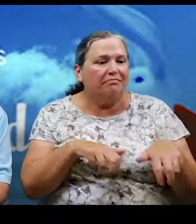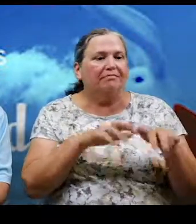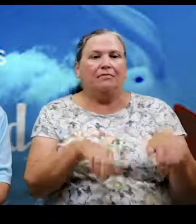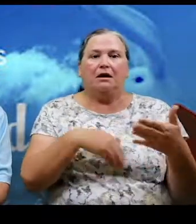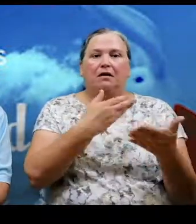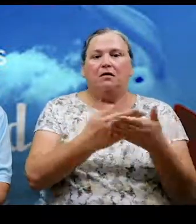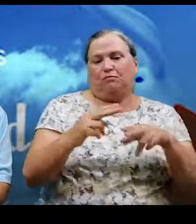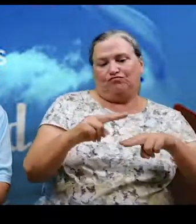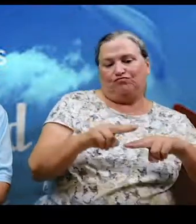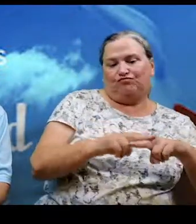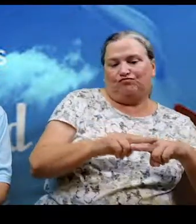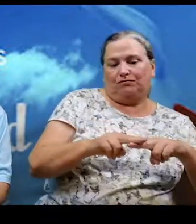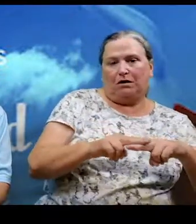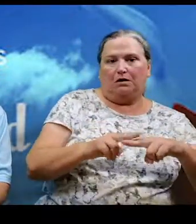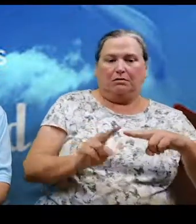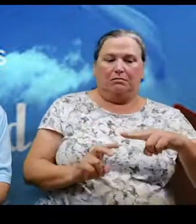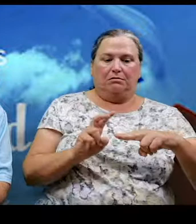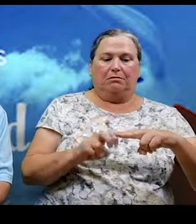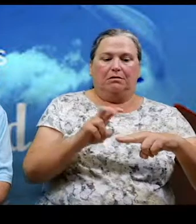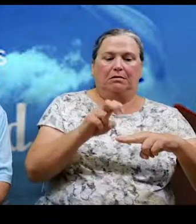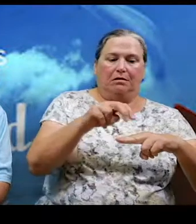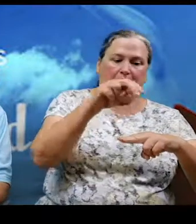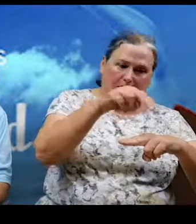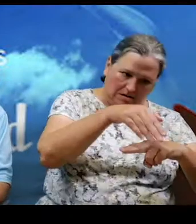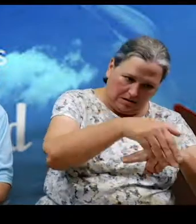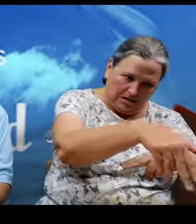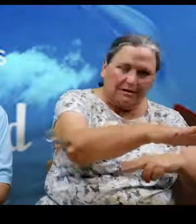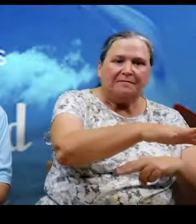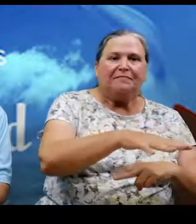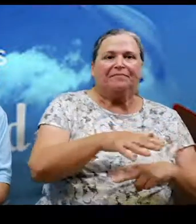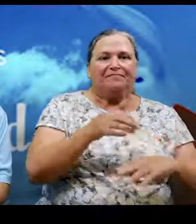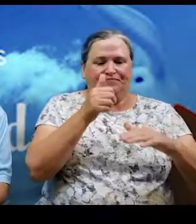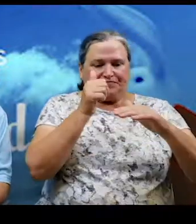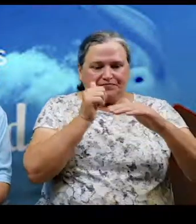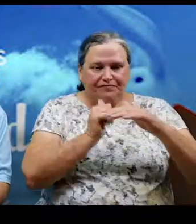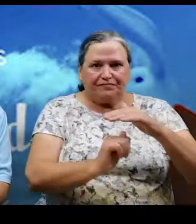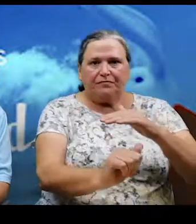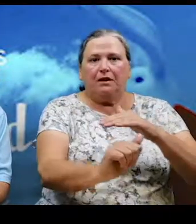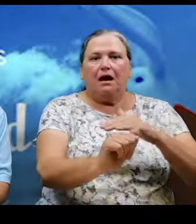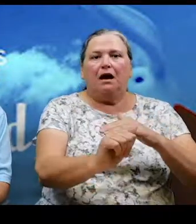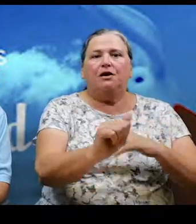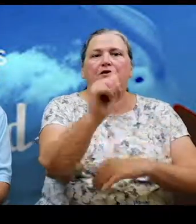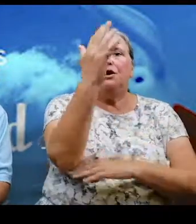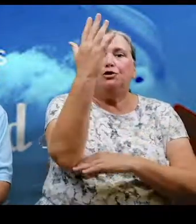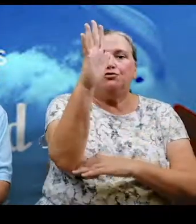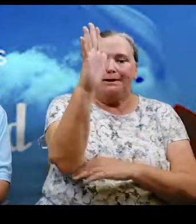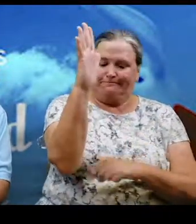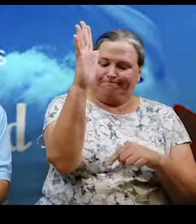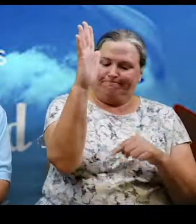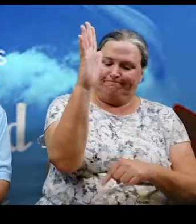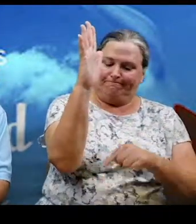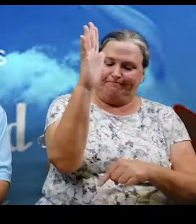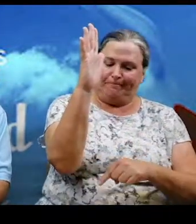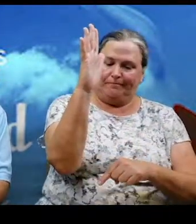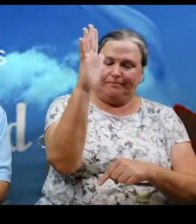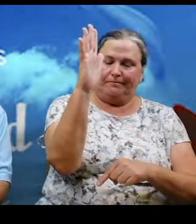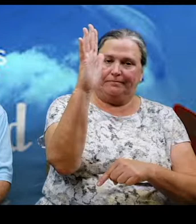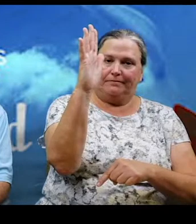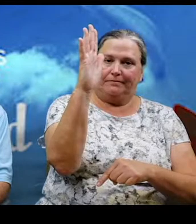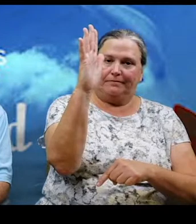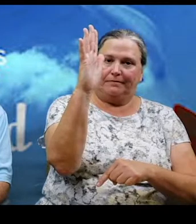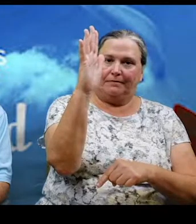railroad track. They crossed over the tracks, and there, underneath a scraggly tree, in a circle of